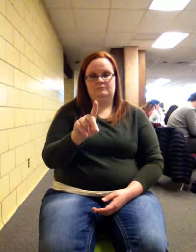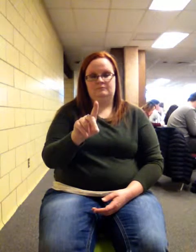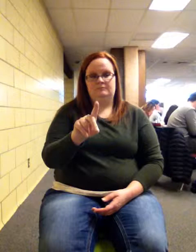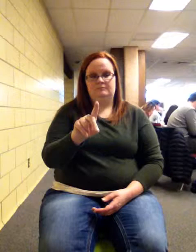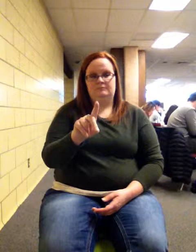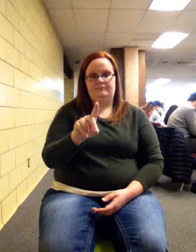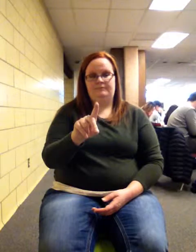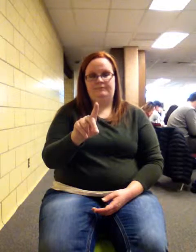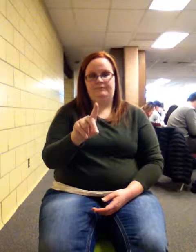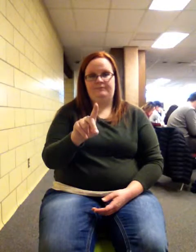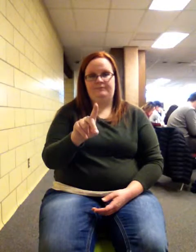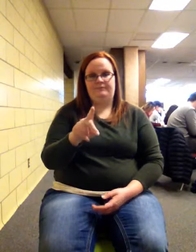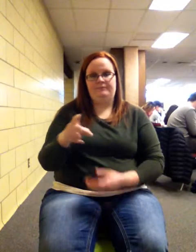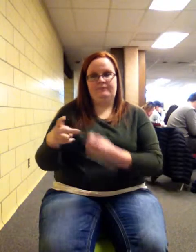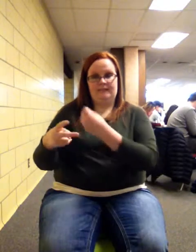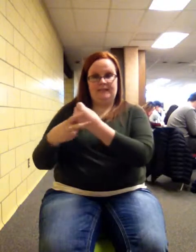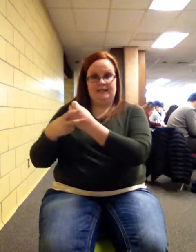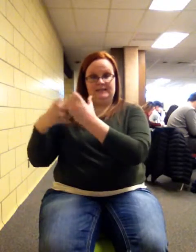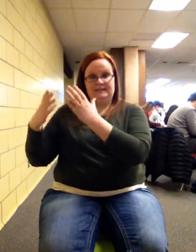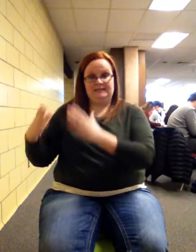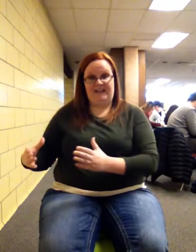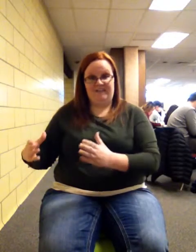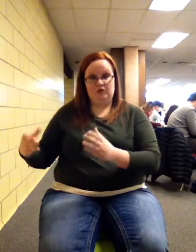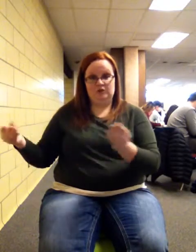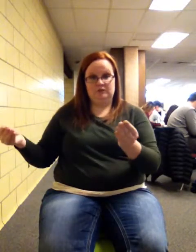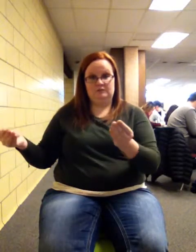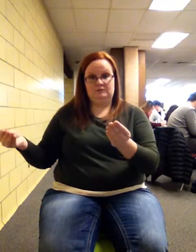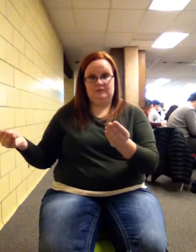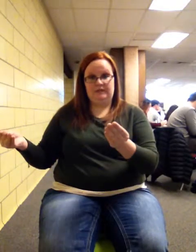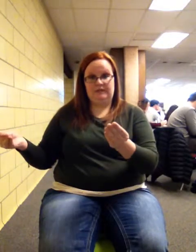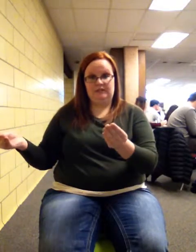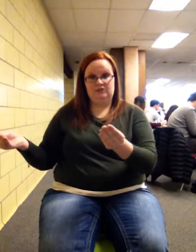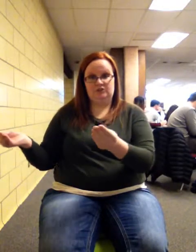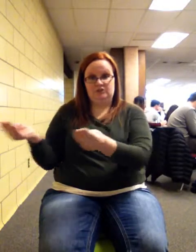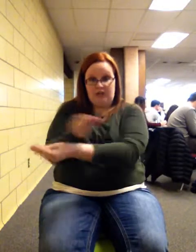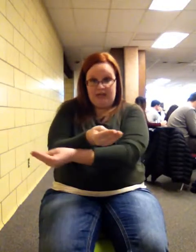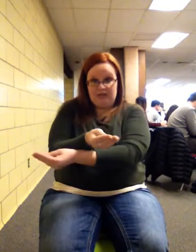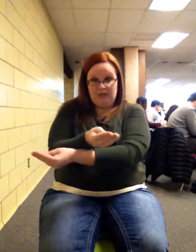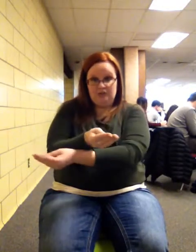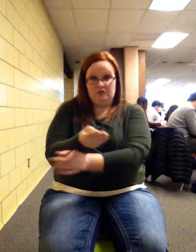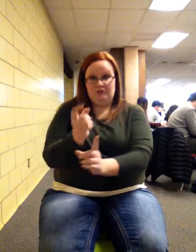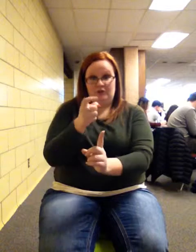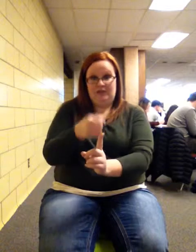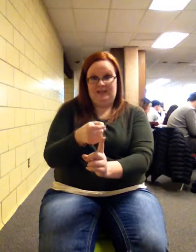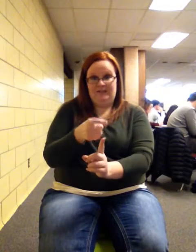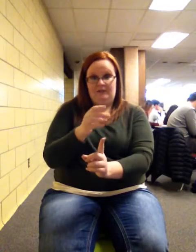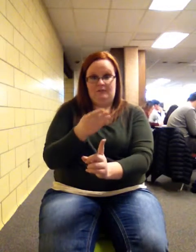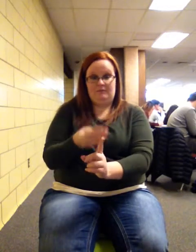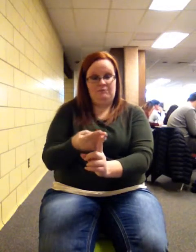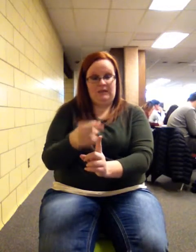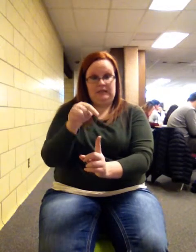What the savers get in exchange for giving their money to the mutual fund is a unit